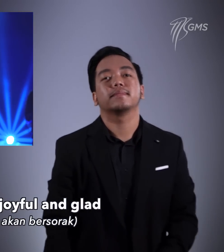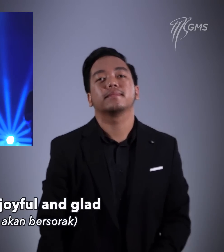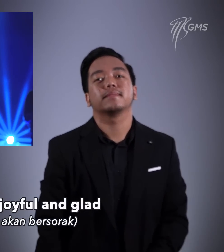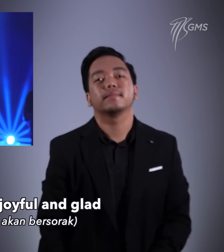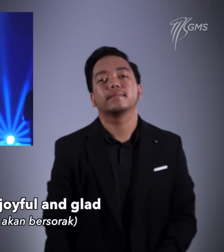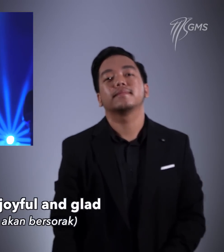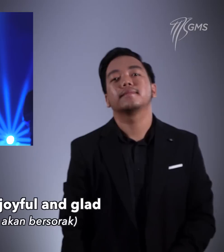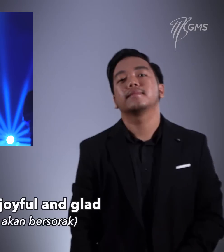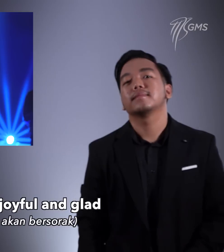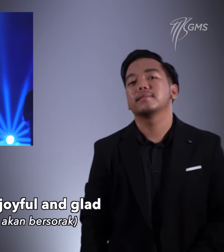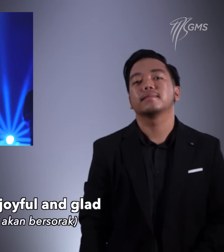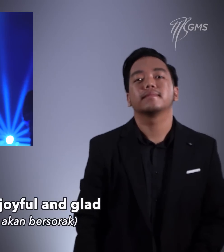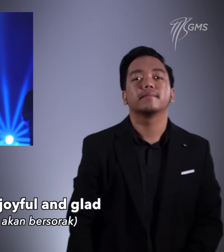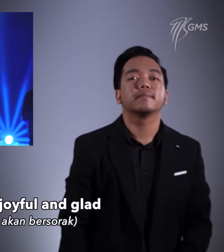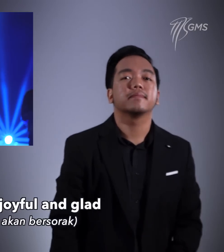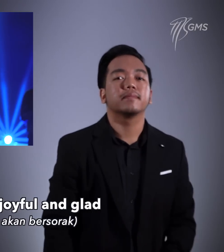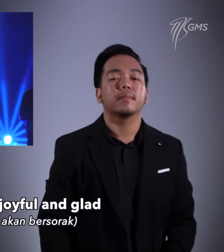empty,